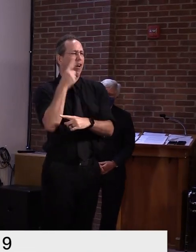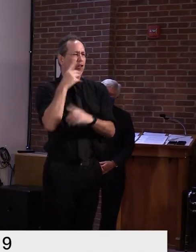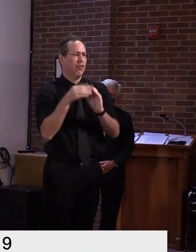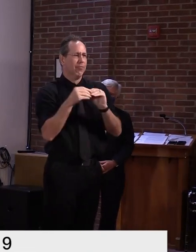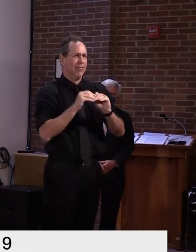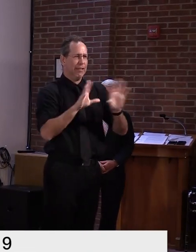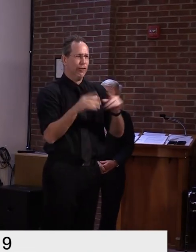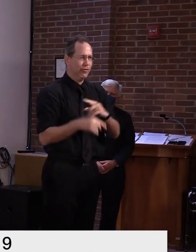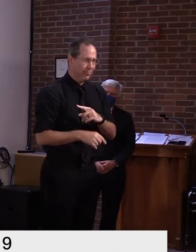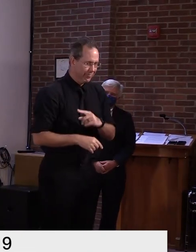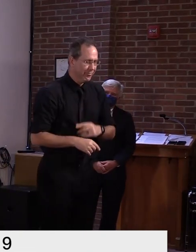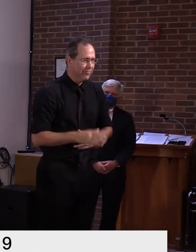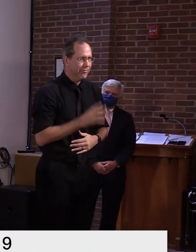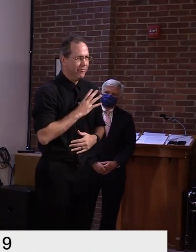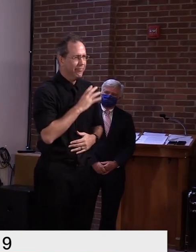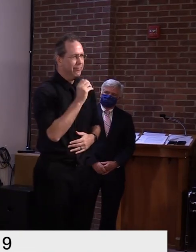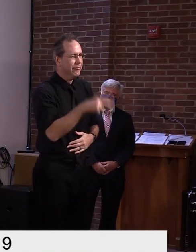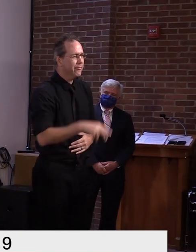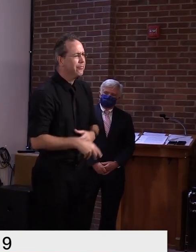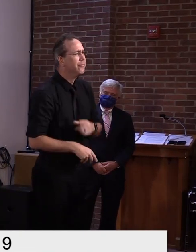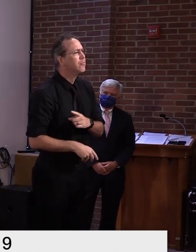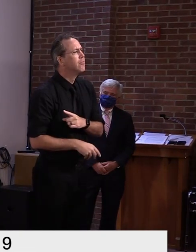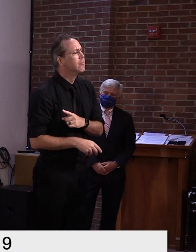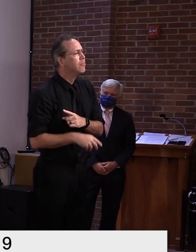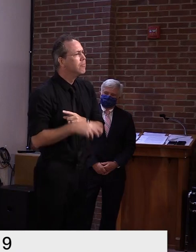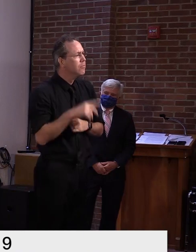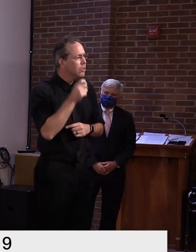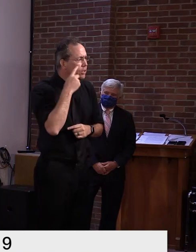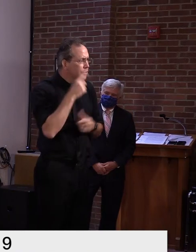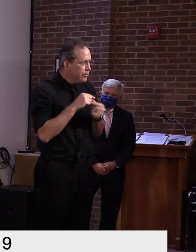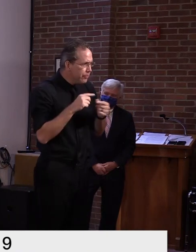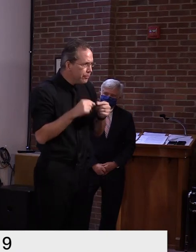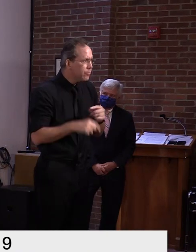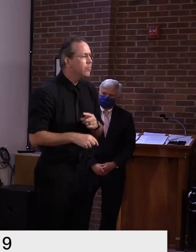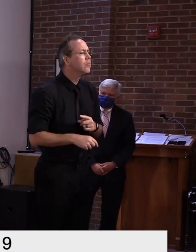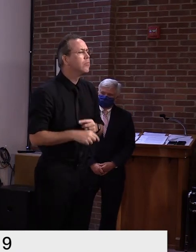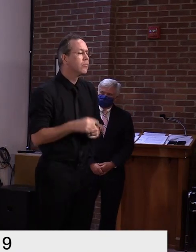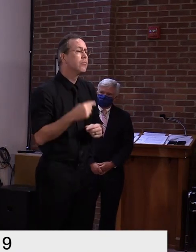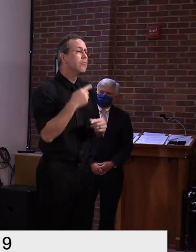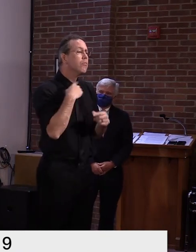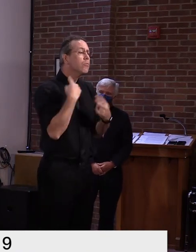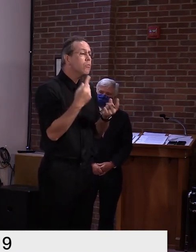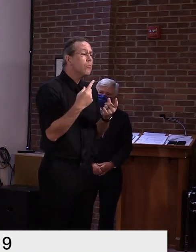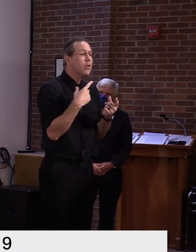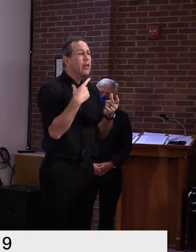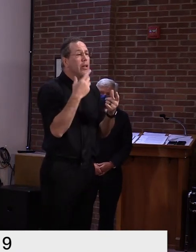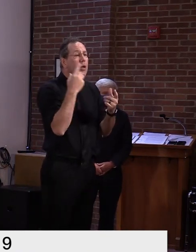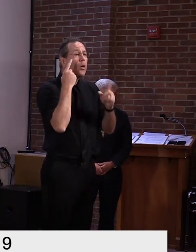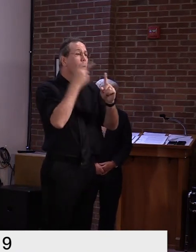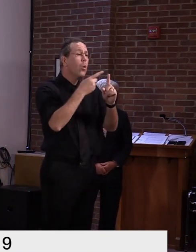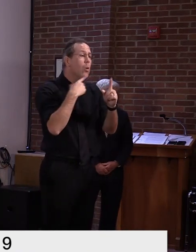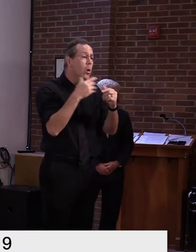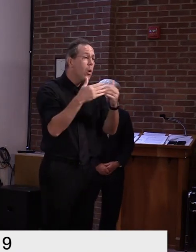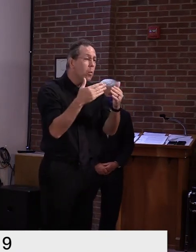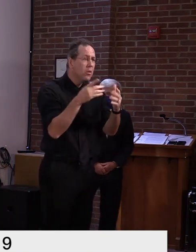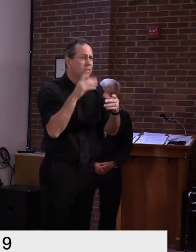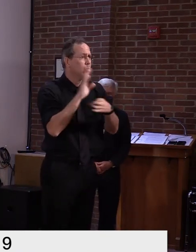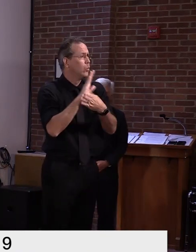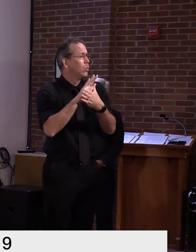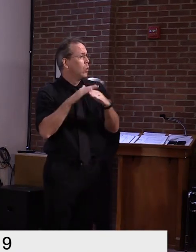Opening up K-12 schools, more in-person instruction would be my preference, but we have to prove ourselves and we have to get through